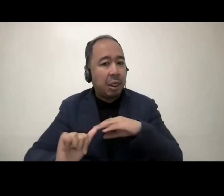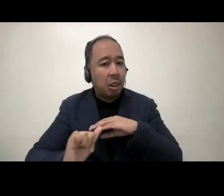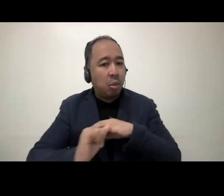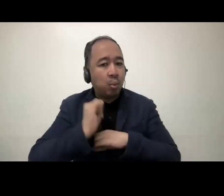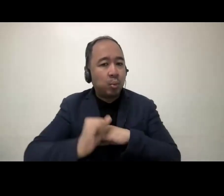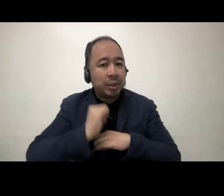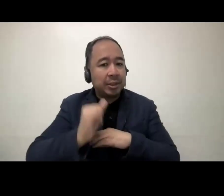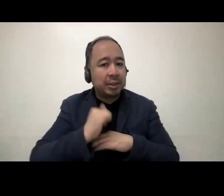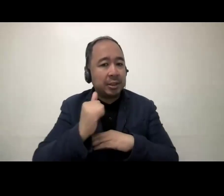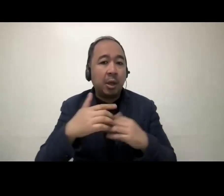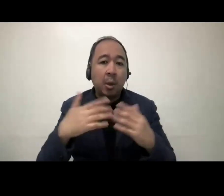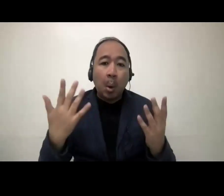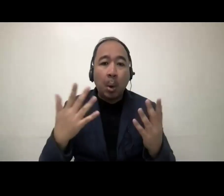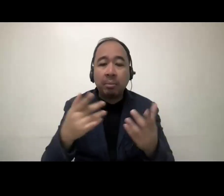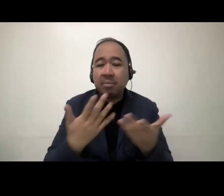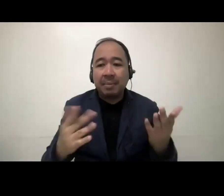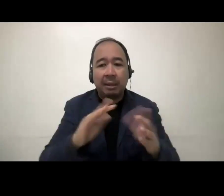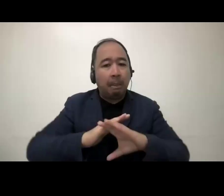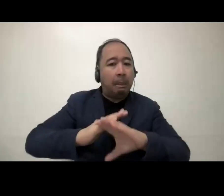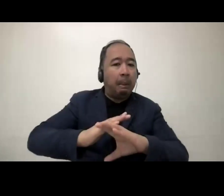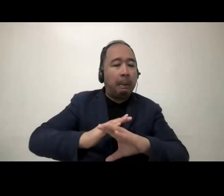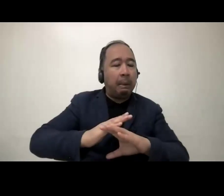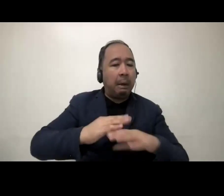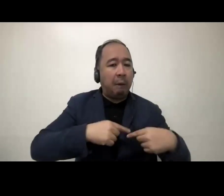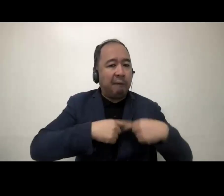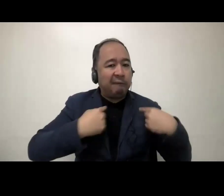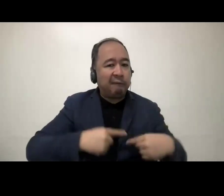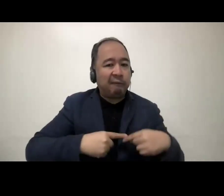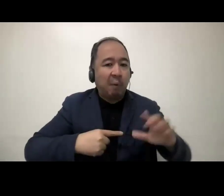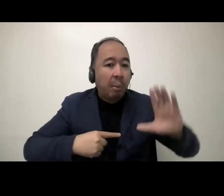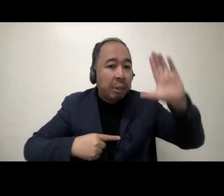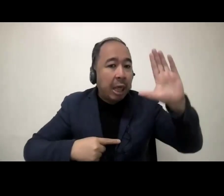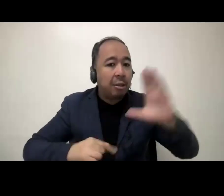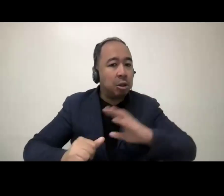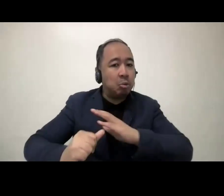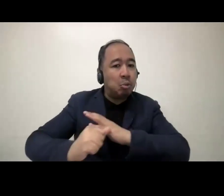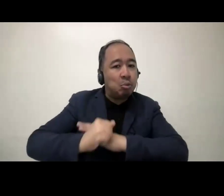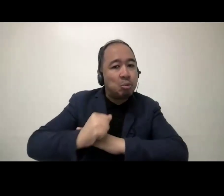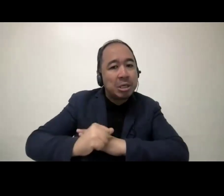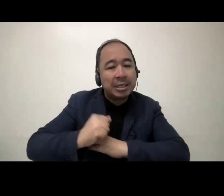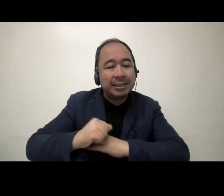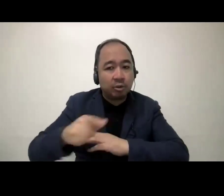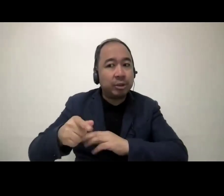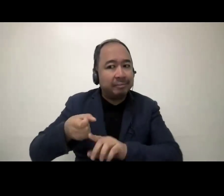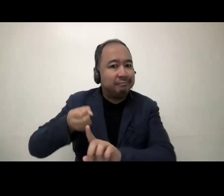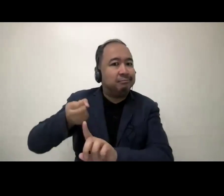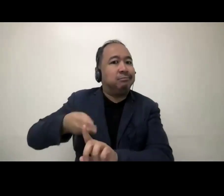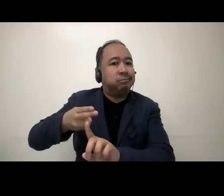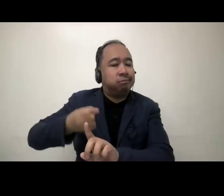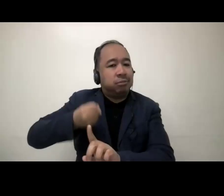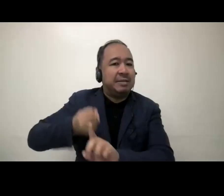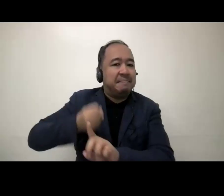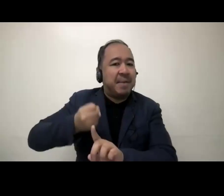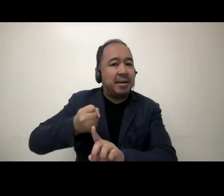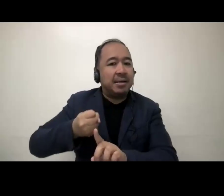potentially affected by those projects and investments don't have the choice to set up any kind of management